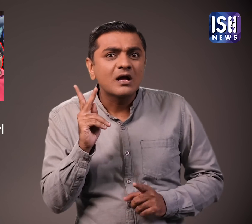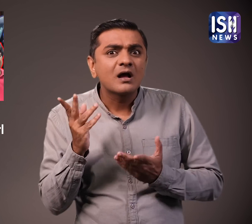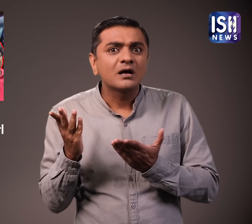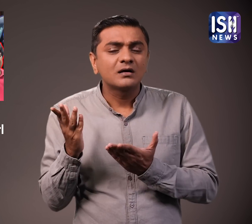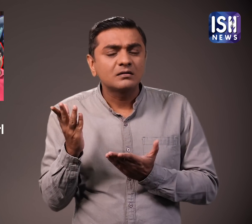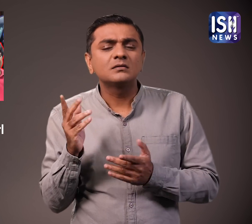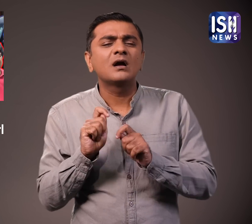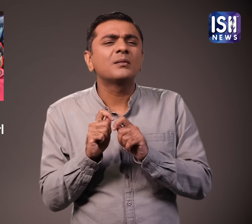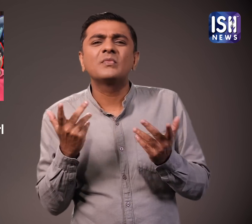Development Department.